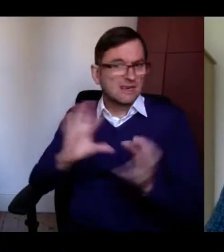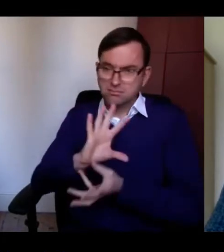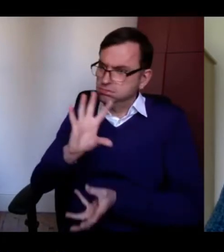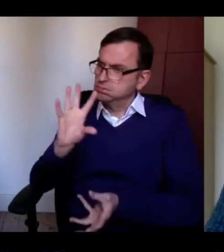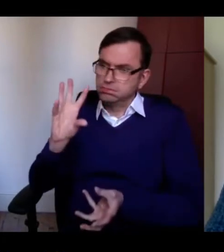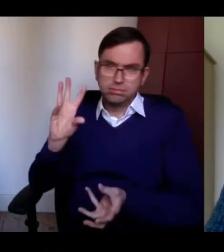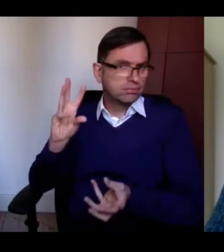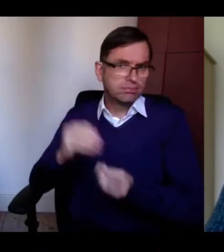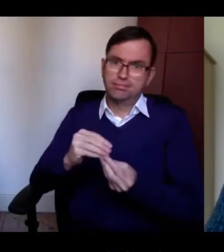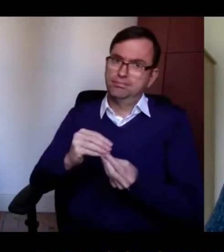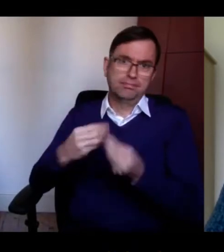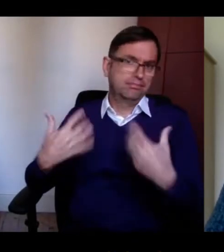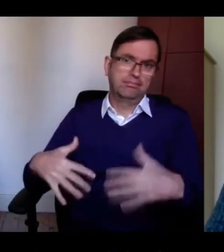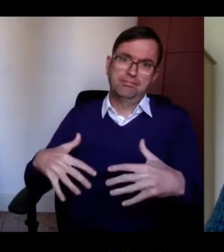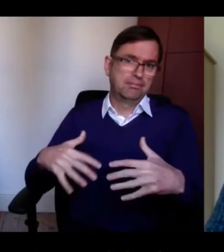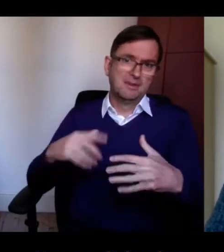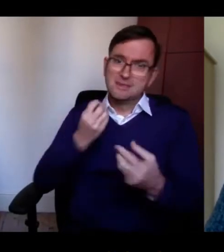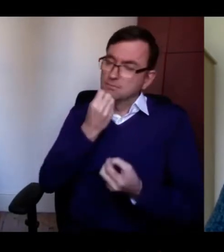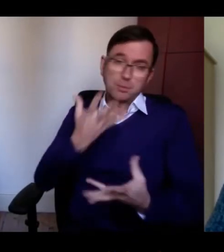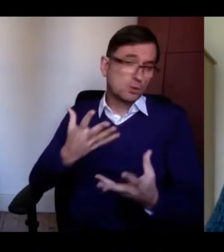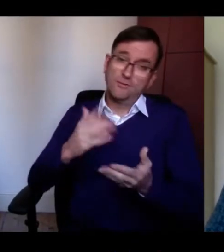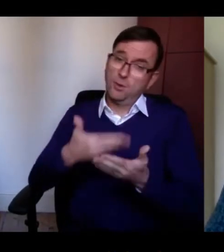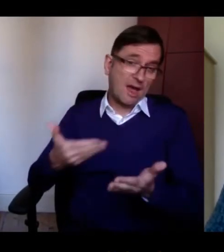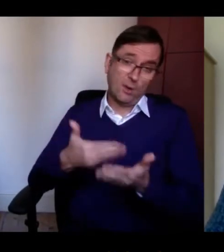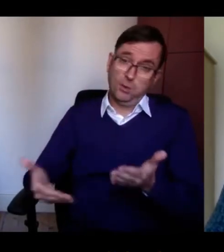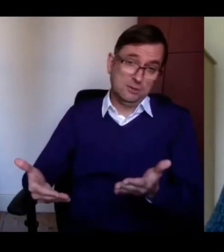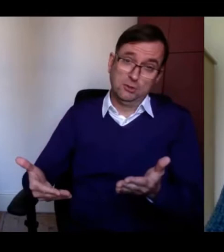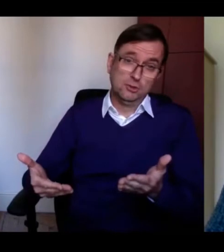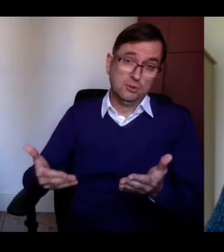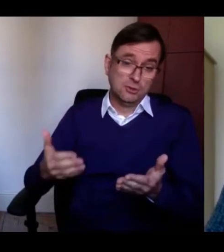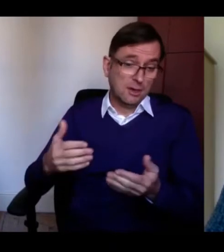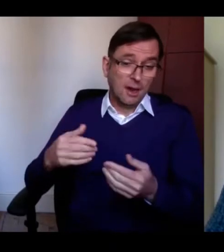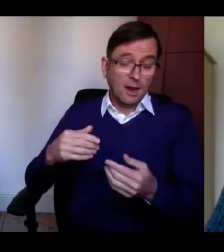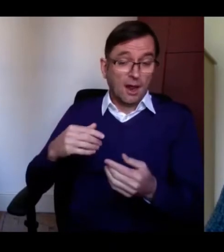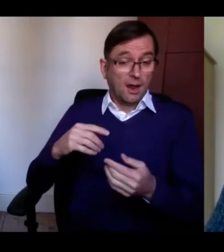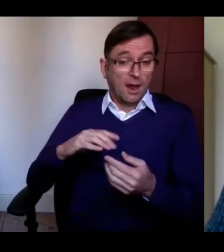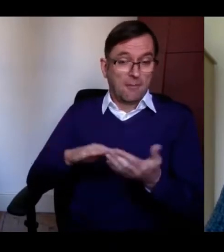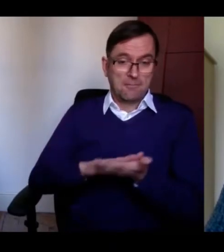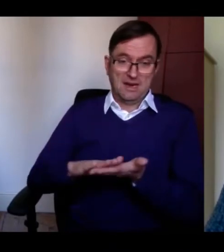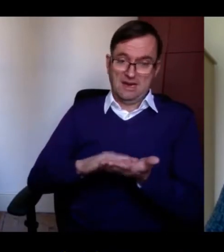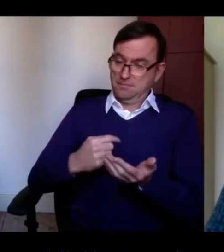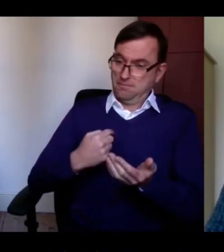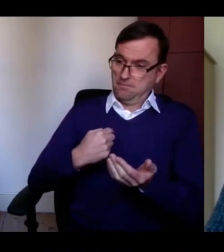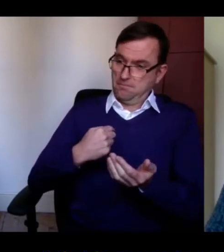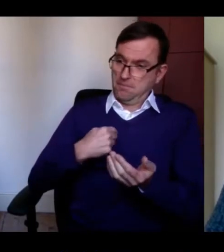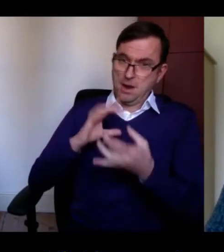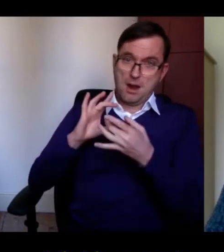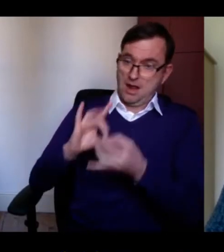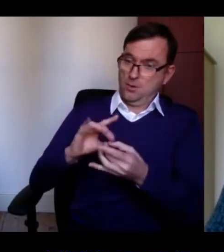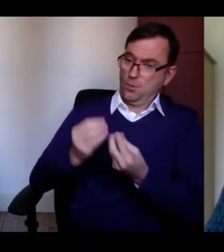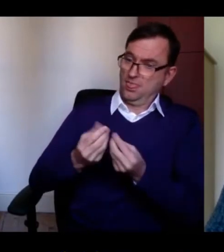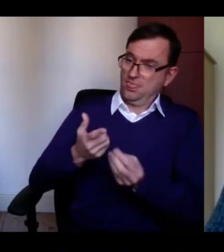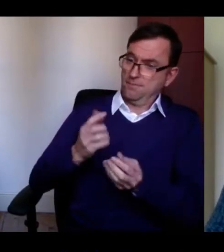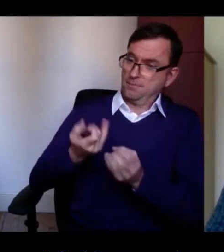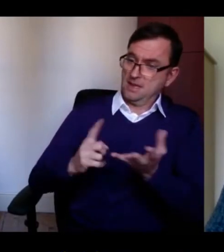syntax, linguistics. I mean, it is a language. It's not just gesture. And it's a beautiful language. I love it. What